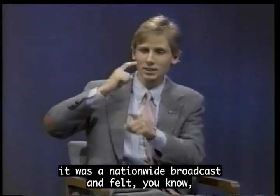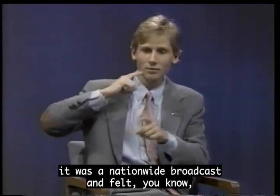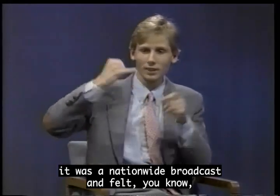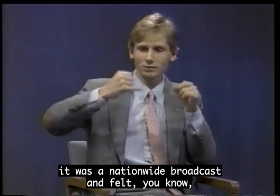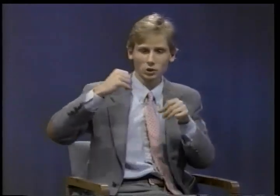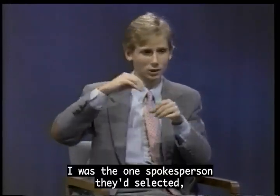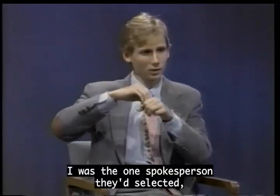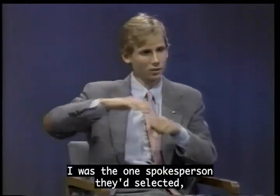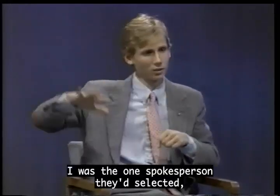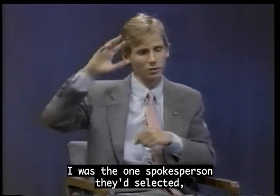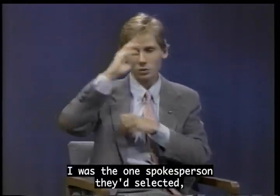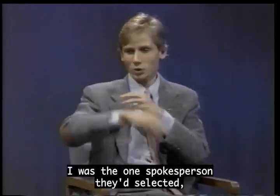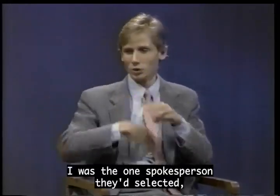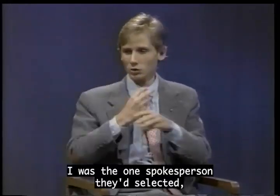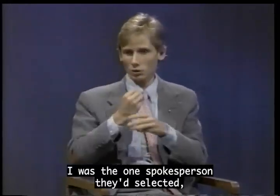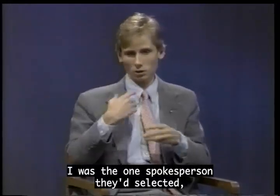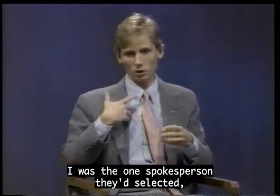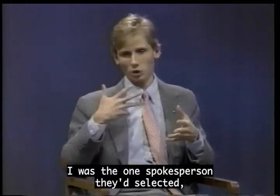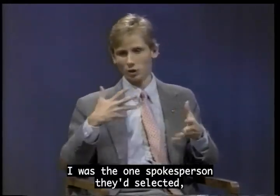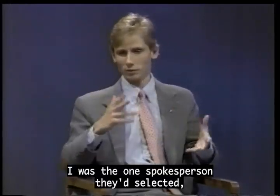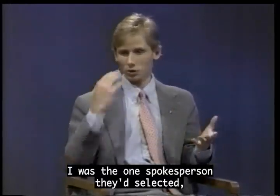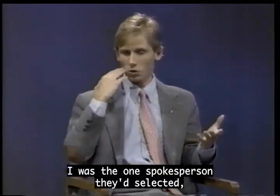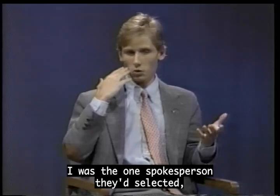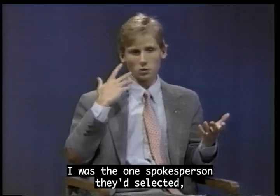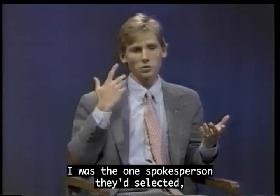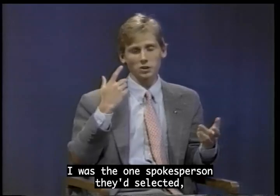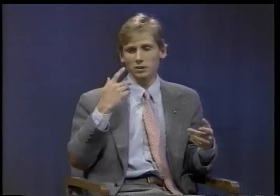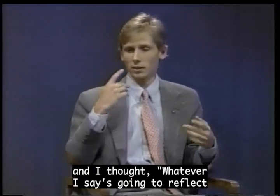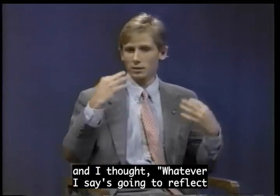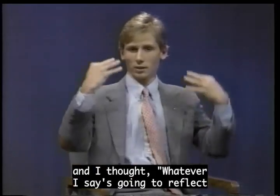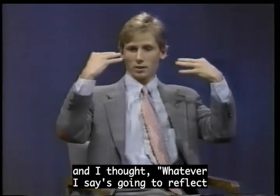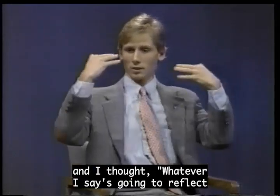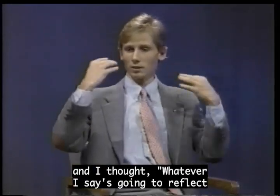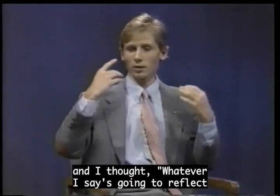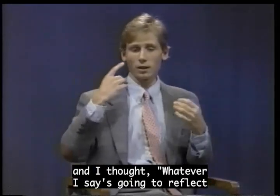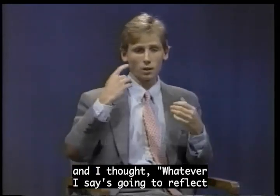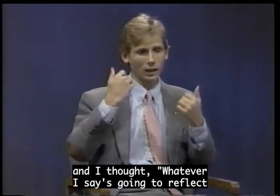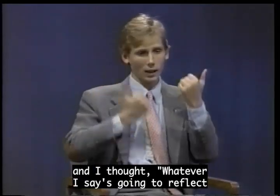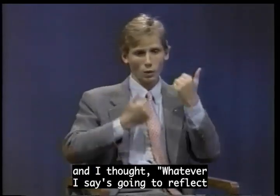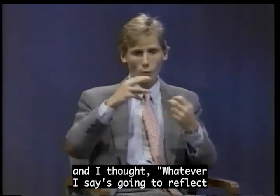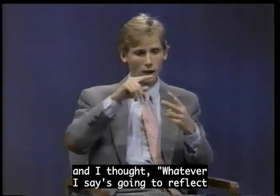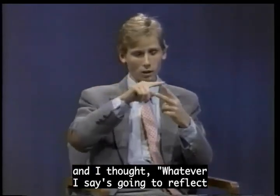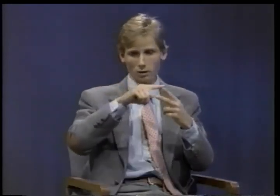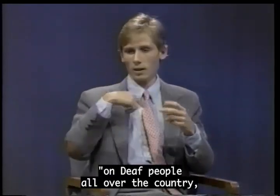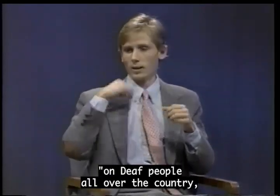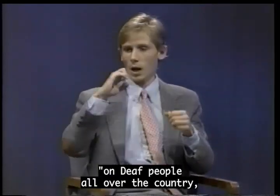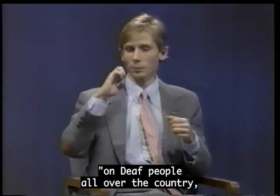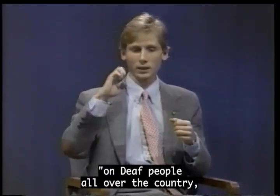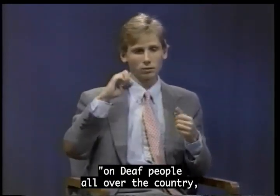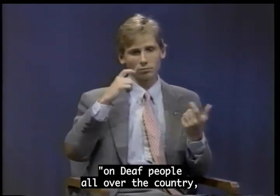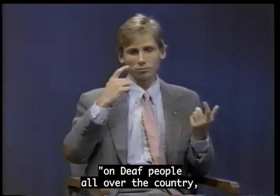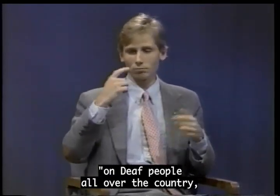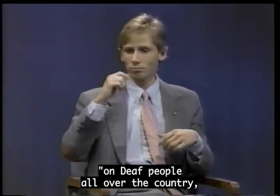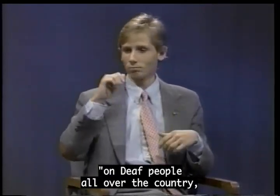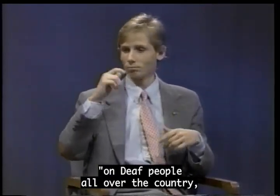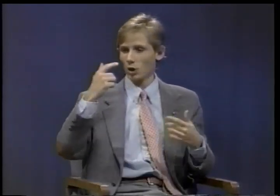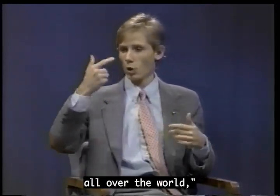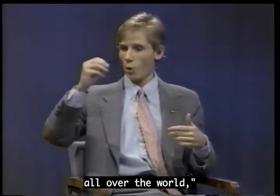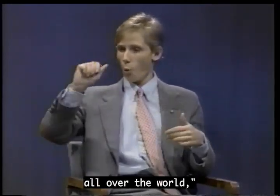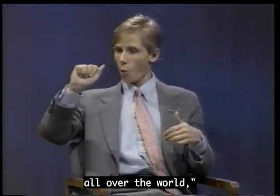selected. And I thought, whatever I say is going to reflect on deaf people all over the country, all over the world. And that sort of attention was